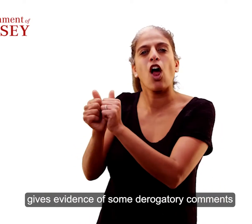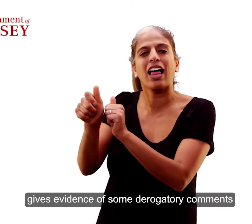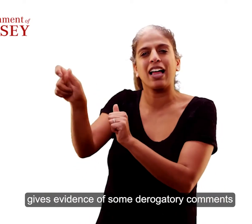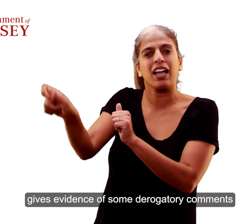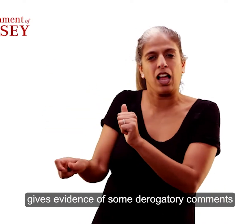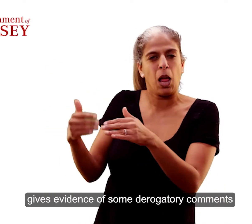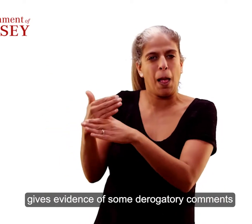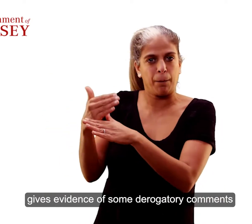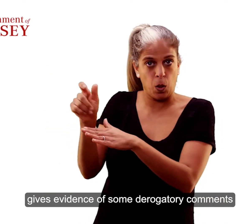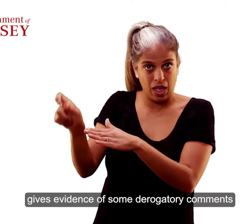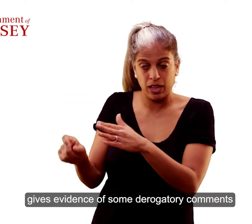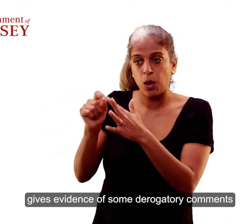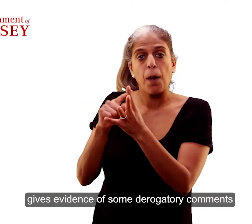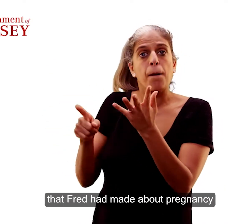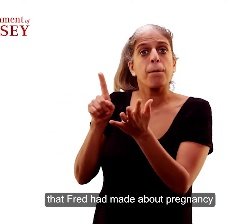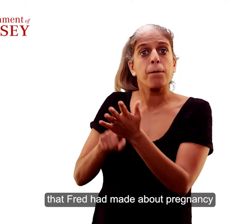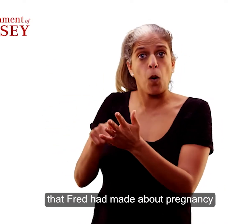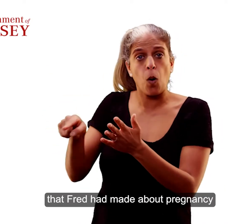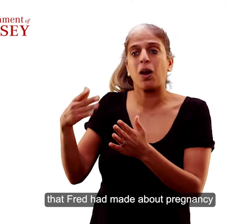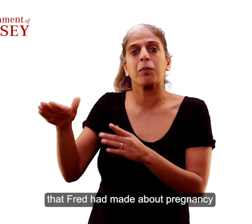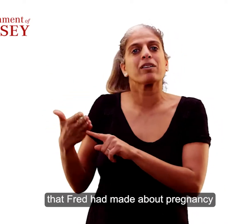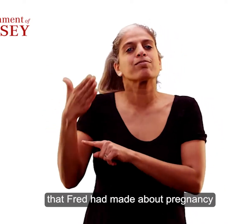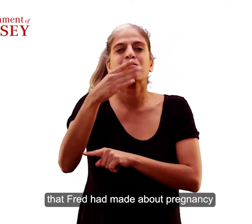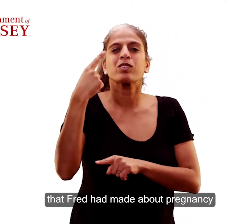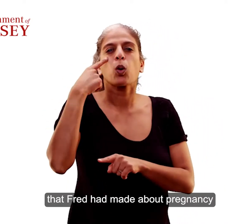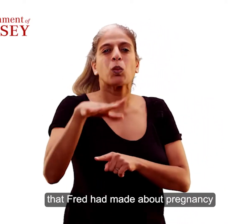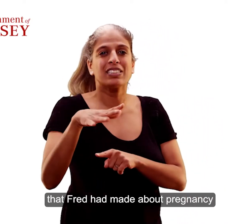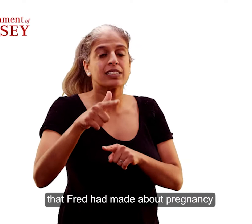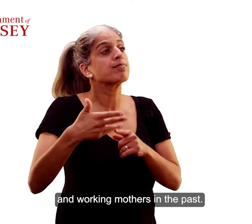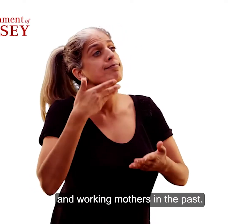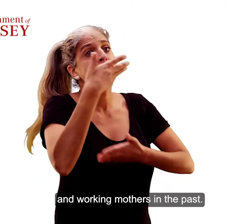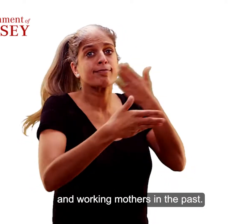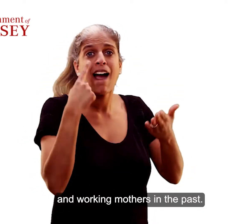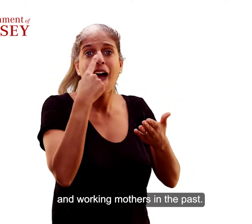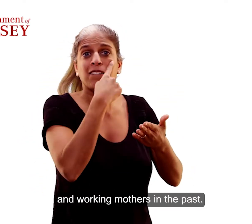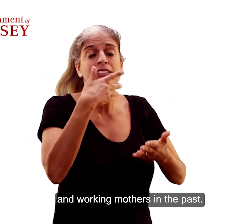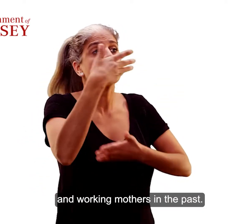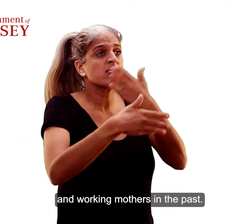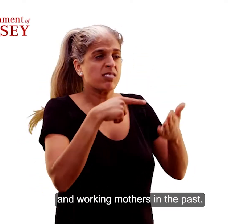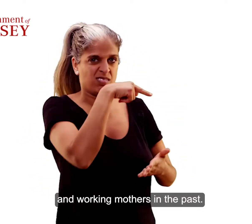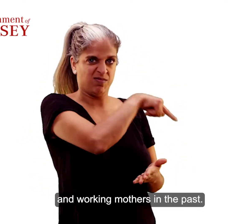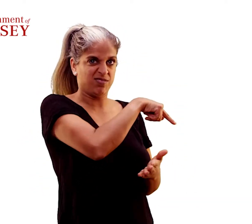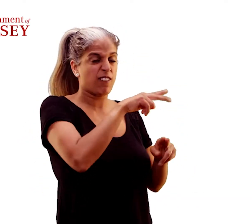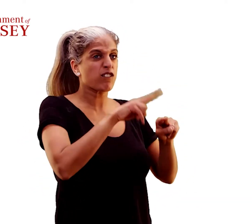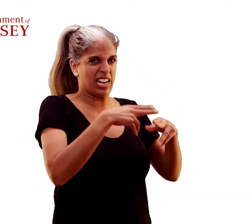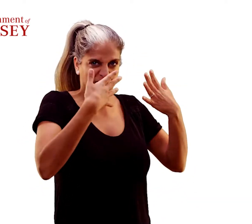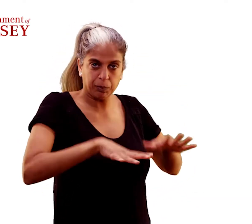of some derogatory comments that Fred had made about pregnancy and working mothers in the past.